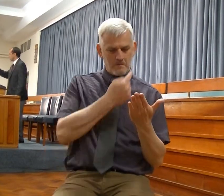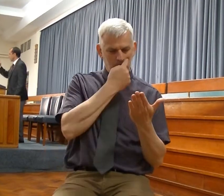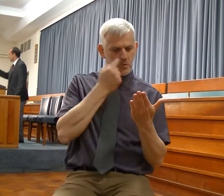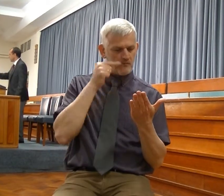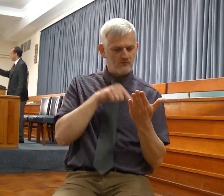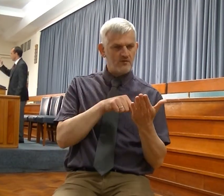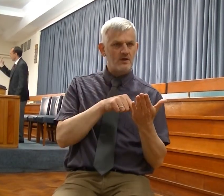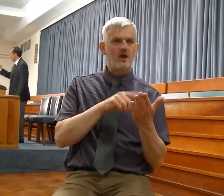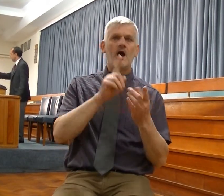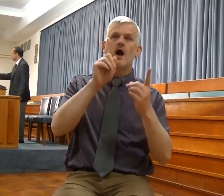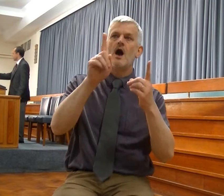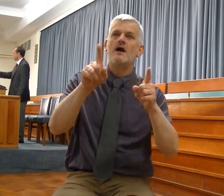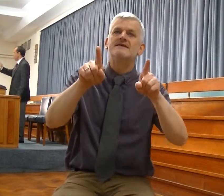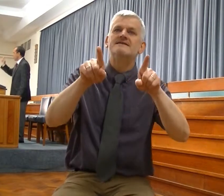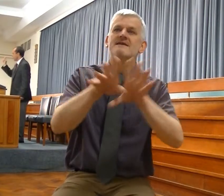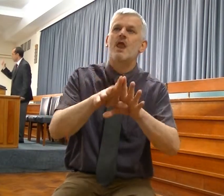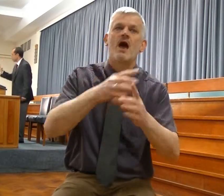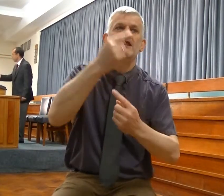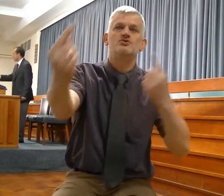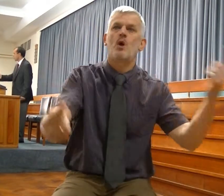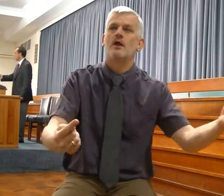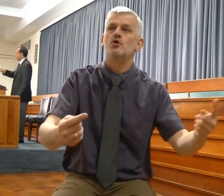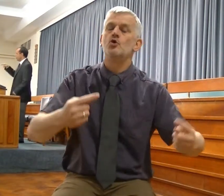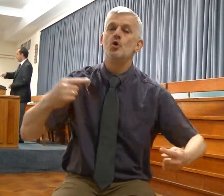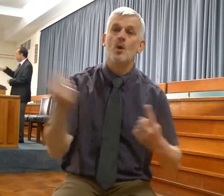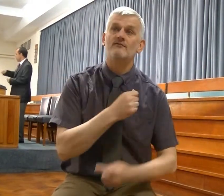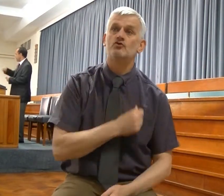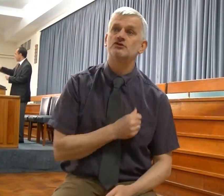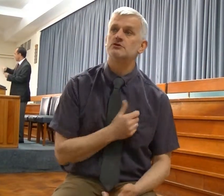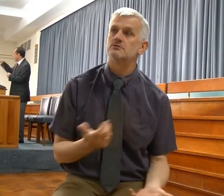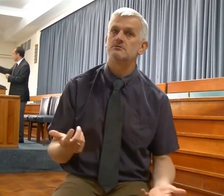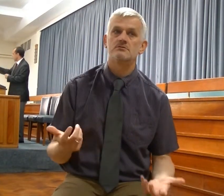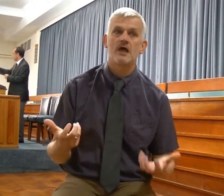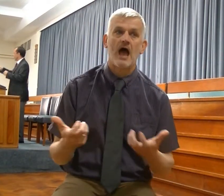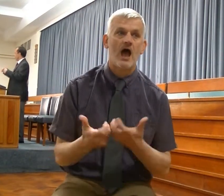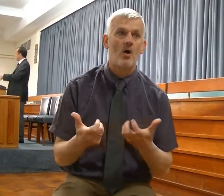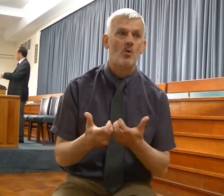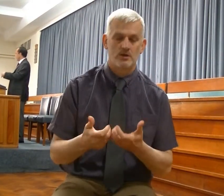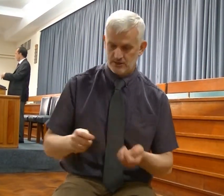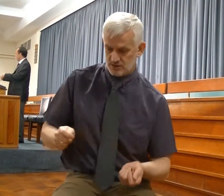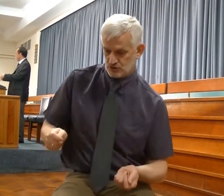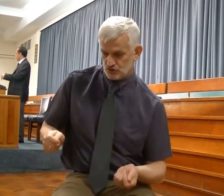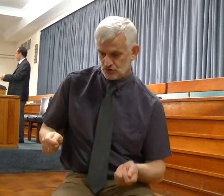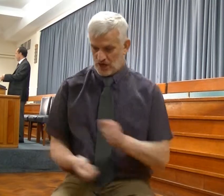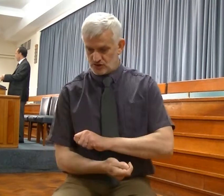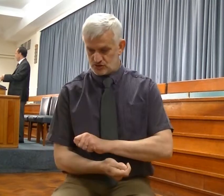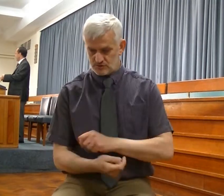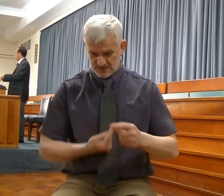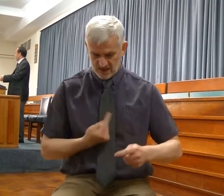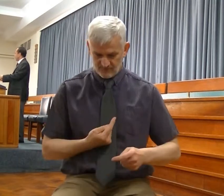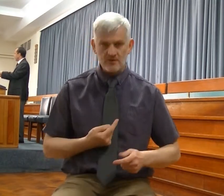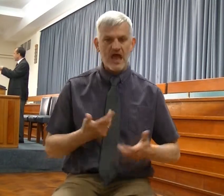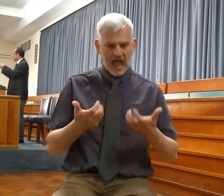he can trace the element, the evidences of his conversion by comparing his life with the life of